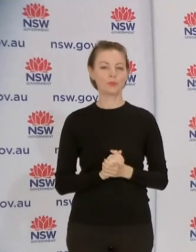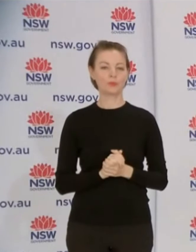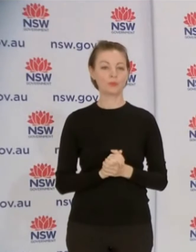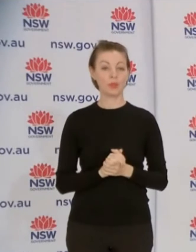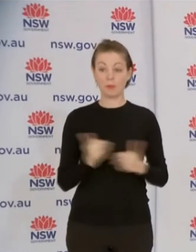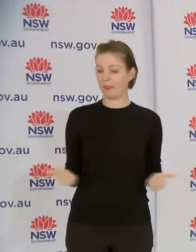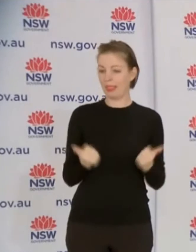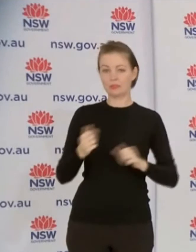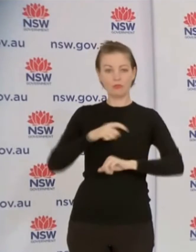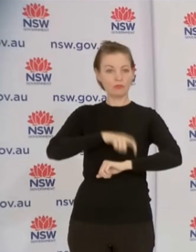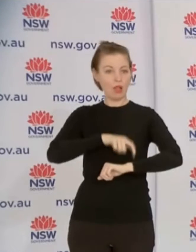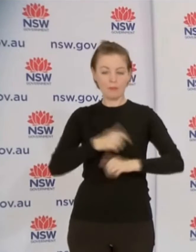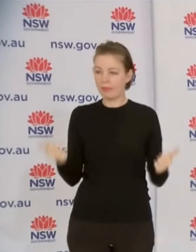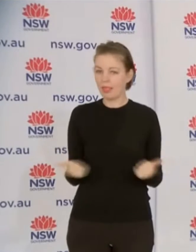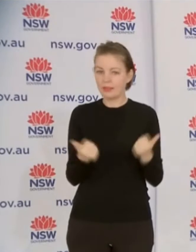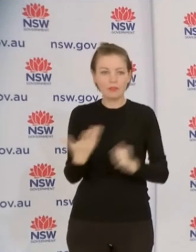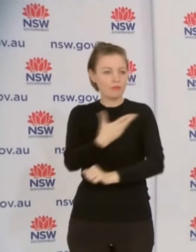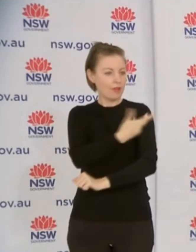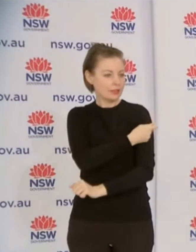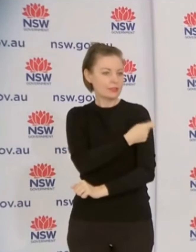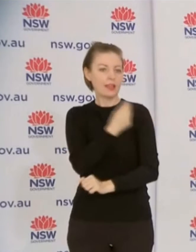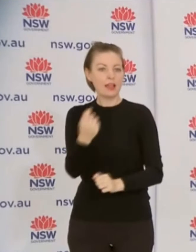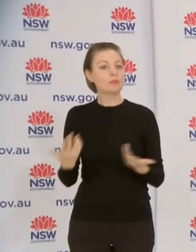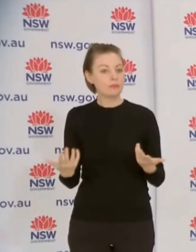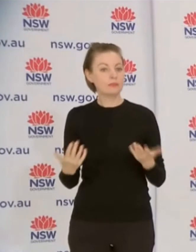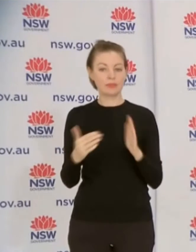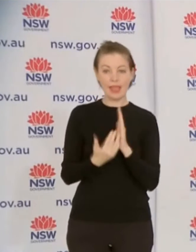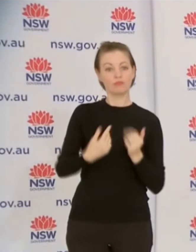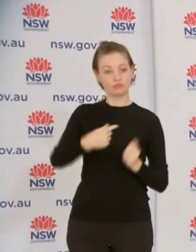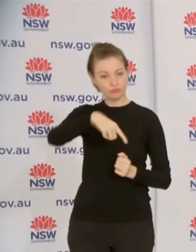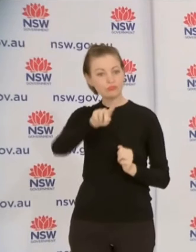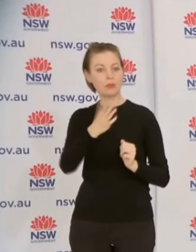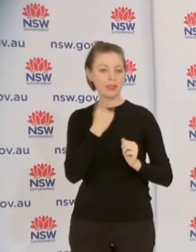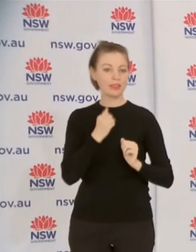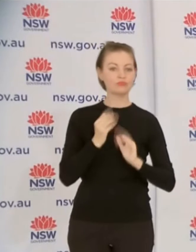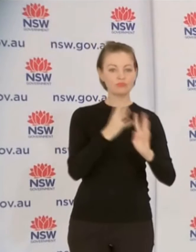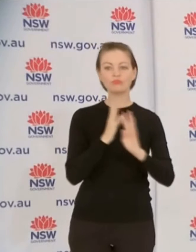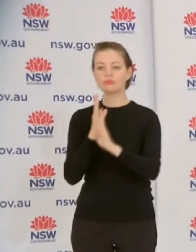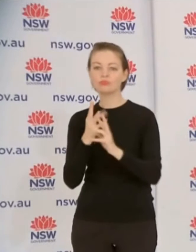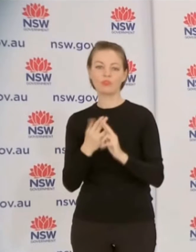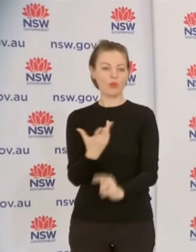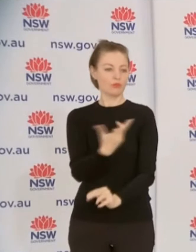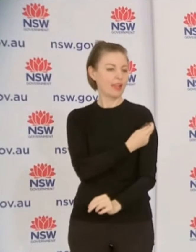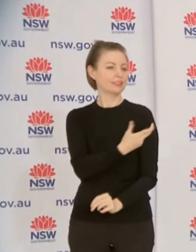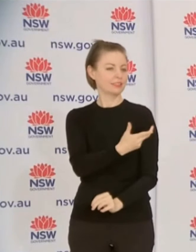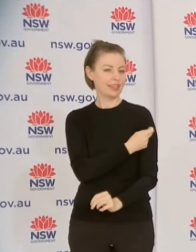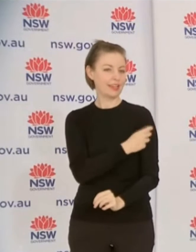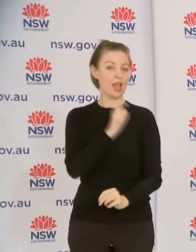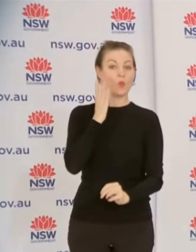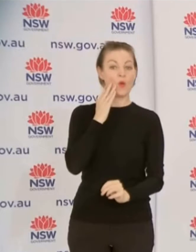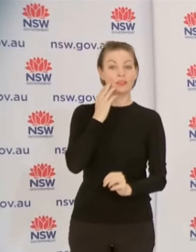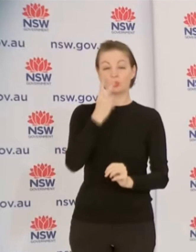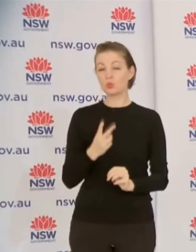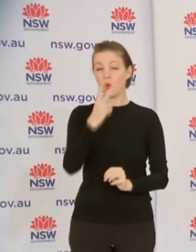is vaccine available, make a booking, and we look forward to everybody enjoying those privileges once we hit to 70% double